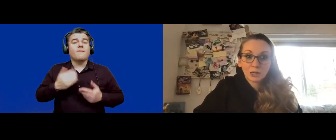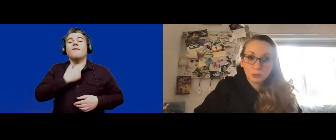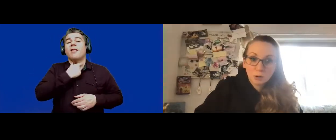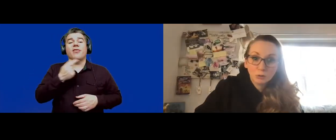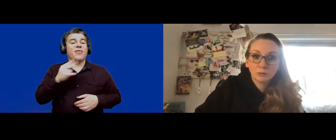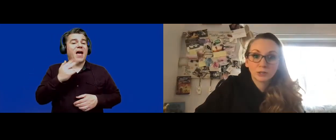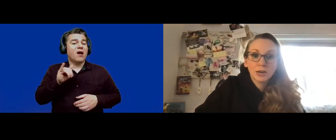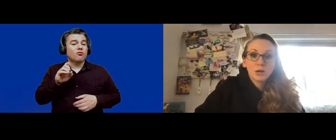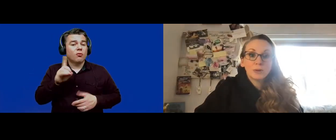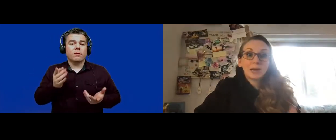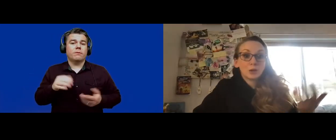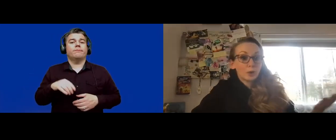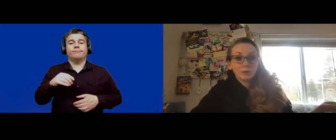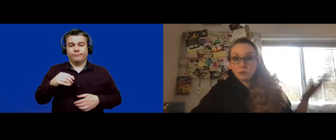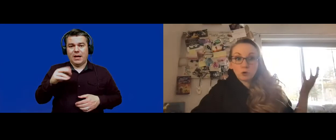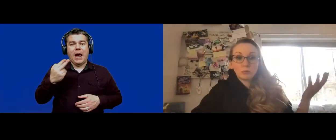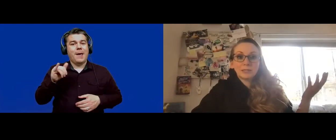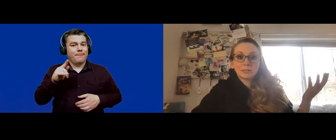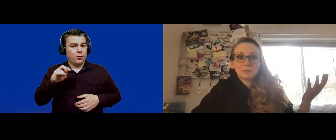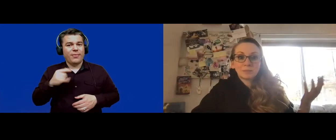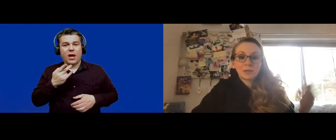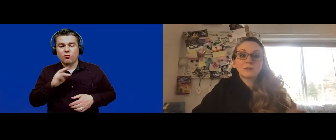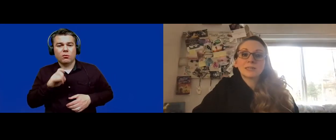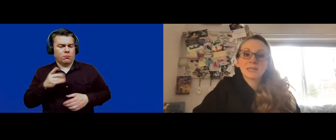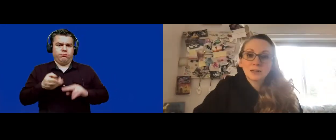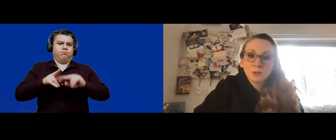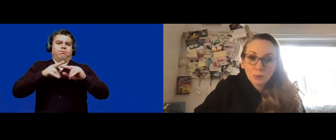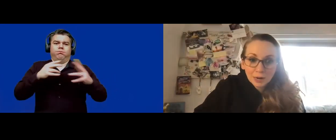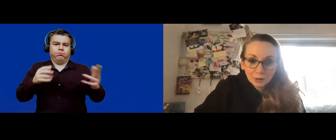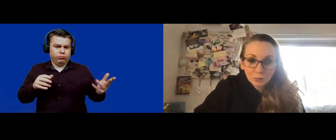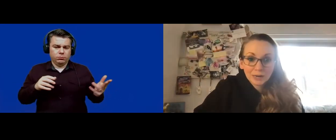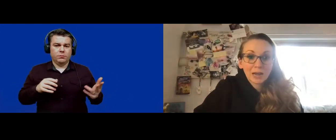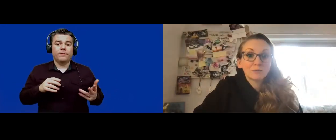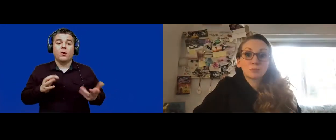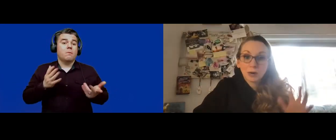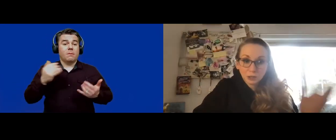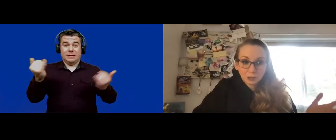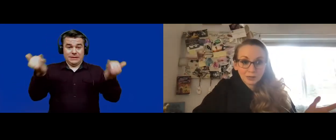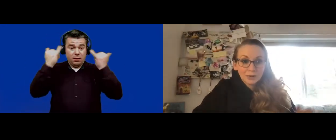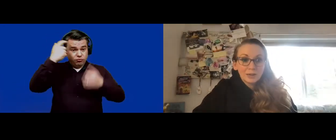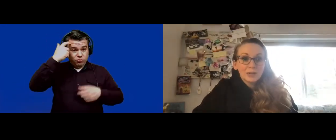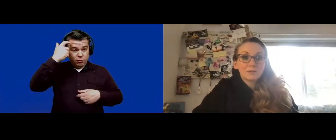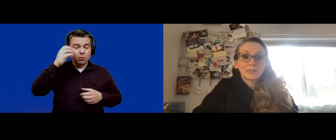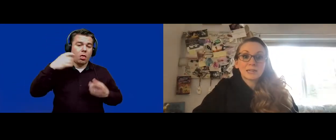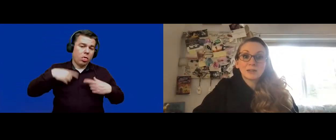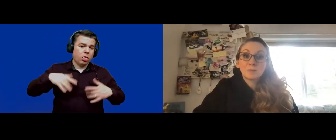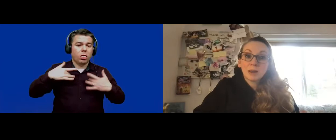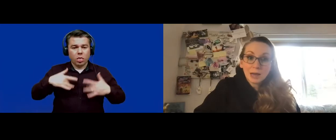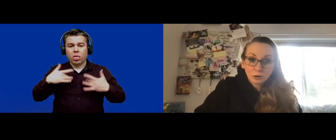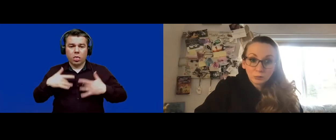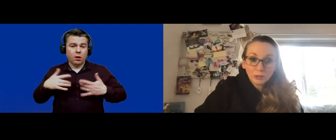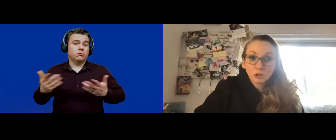hypothyroid, Hashimoto's. We gain weight for no reason. If they settle in the brain, we can have depression. If they settle